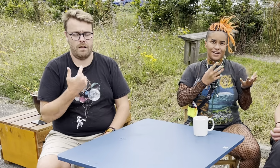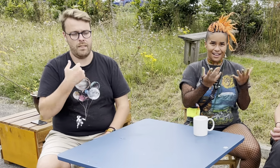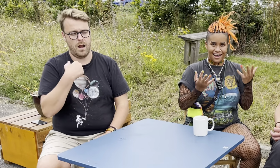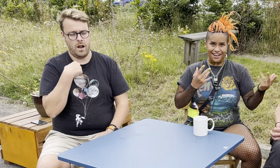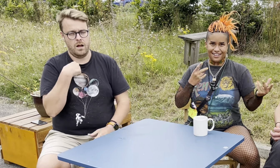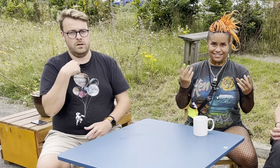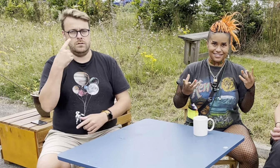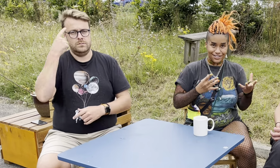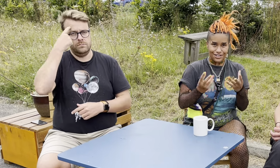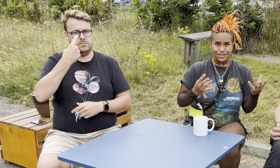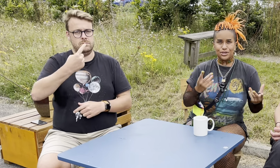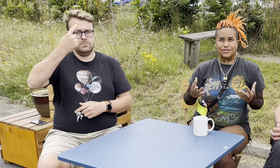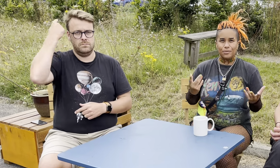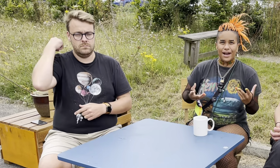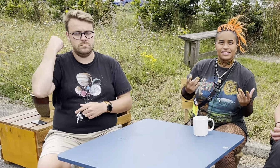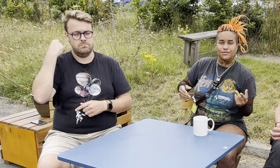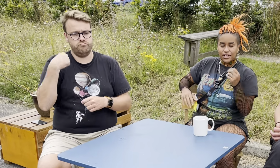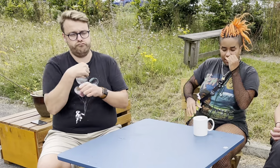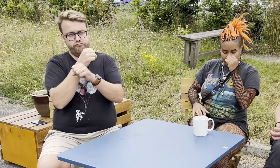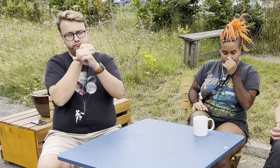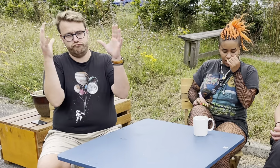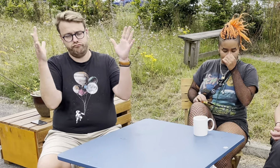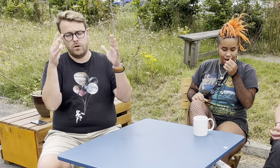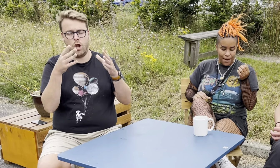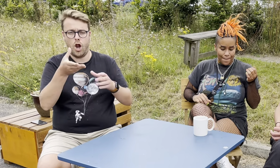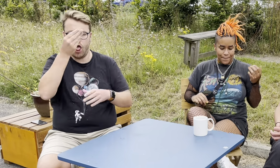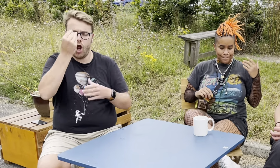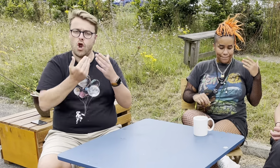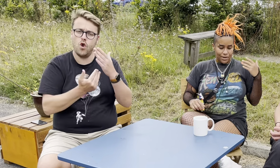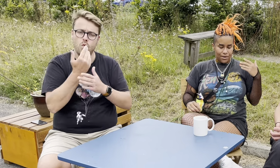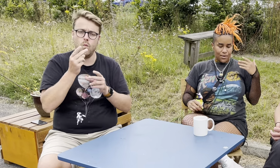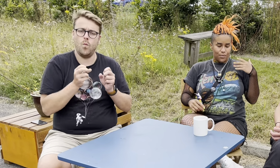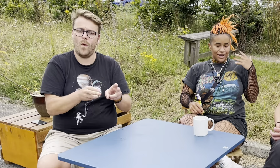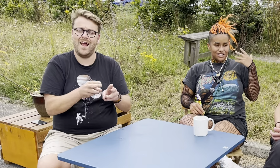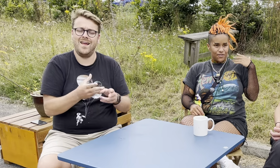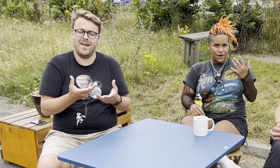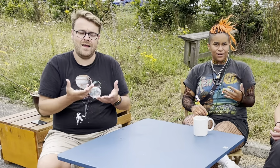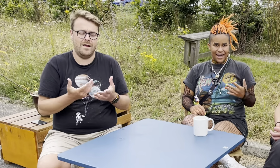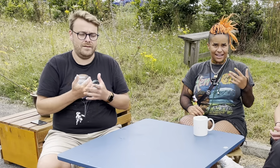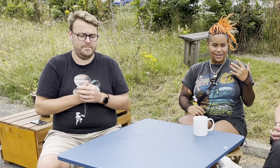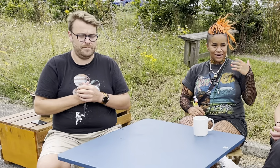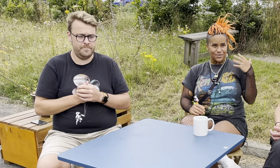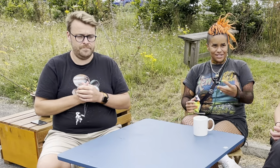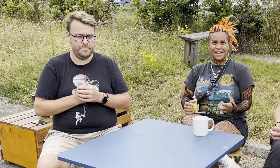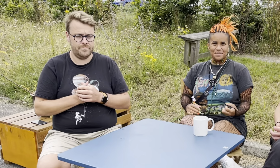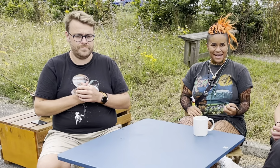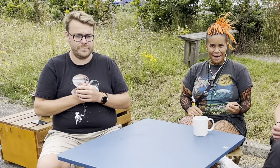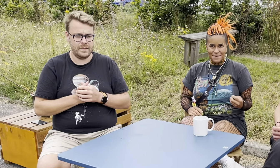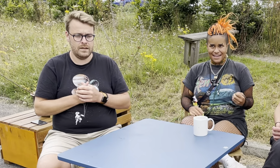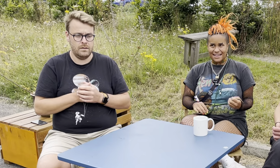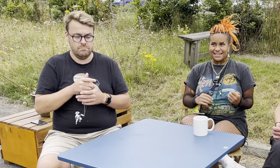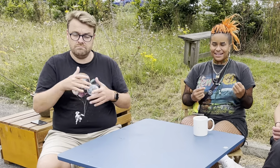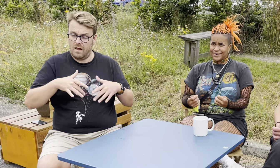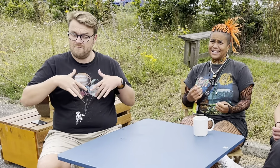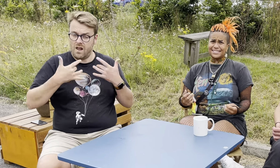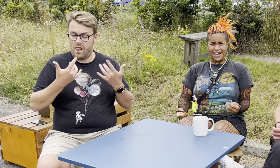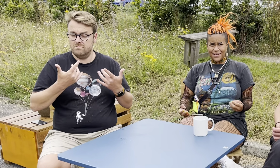and learn the new different ways of looking at everything, which I felt like was able to happen in a really exciting